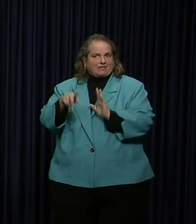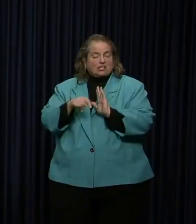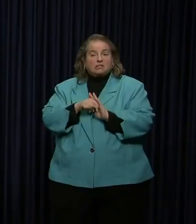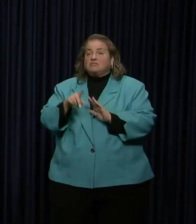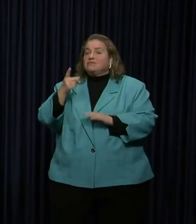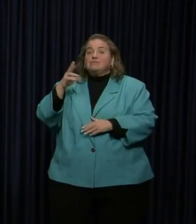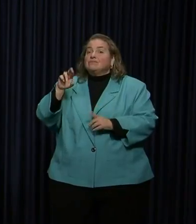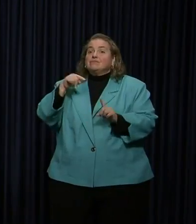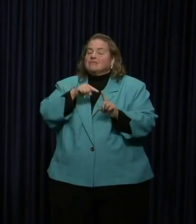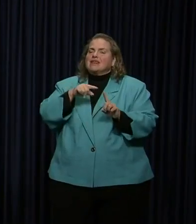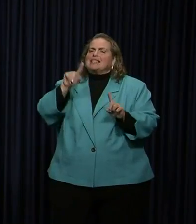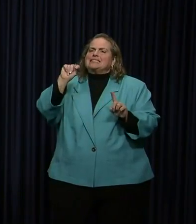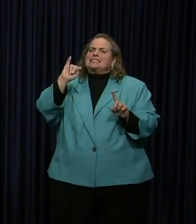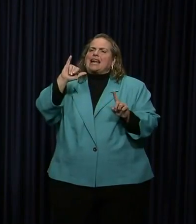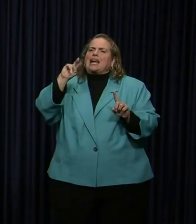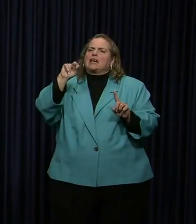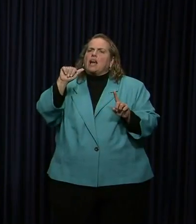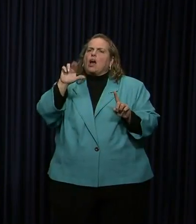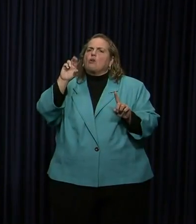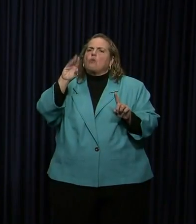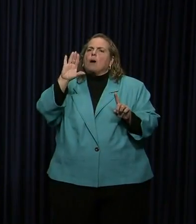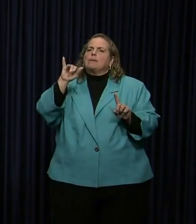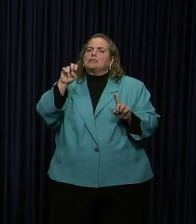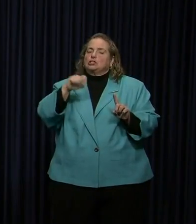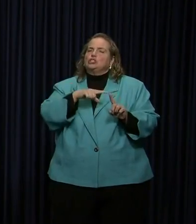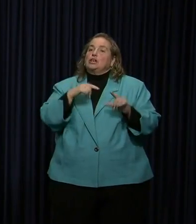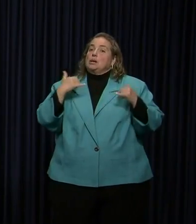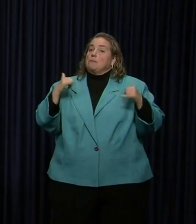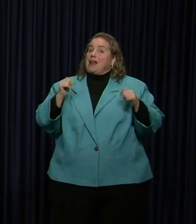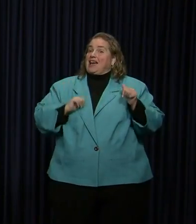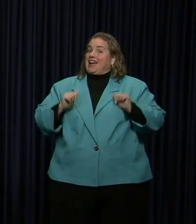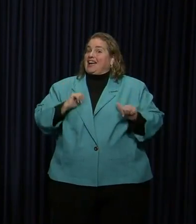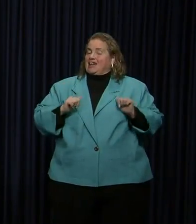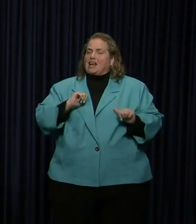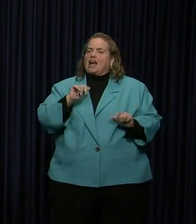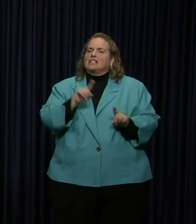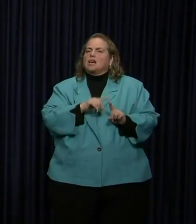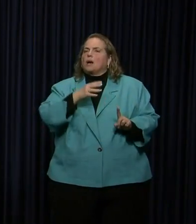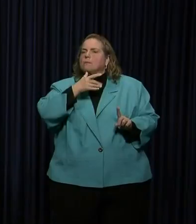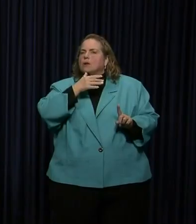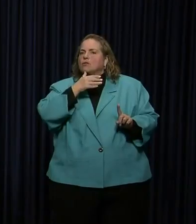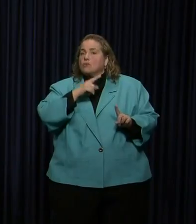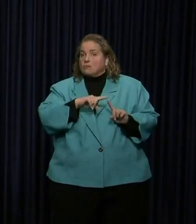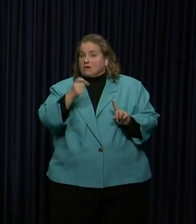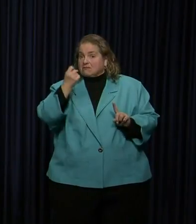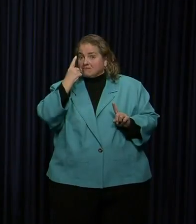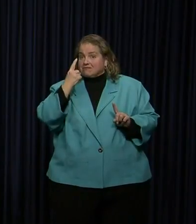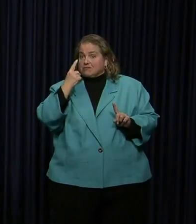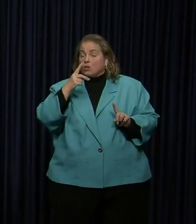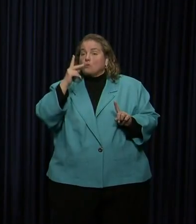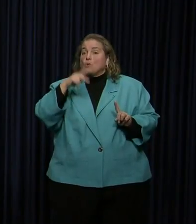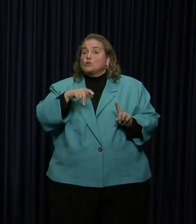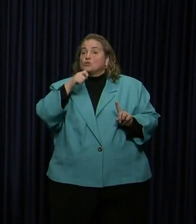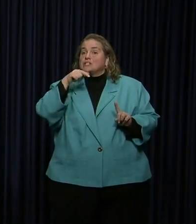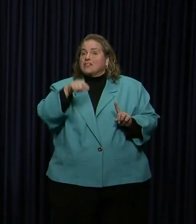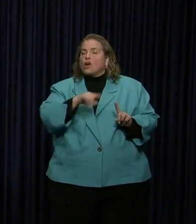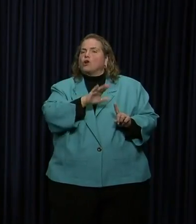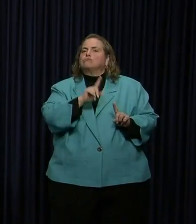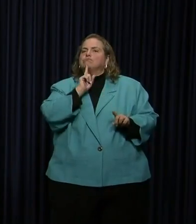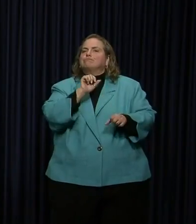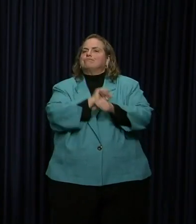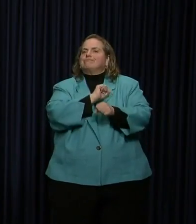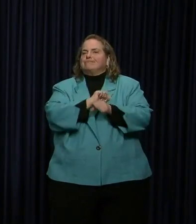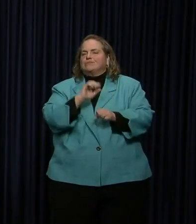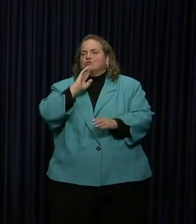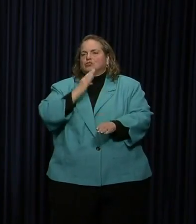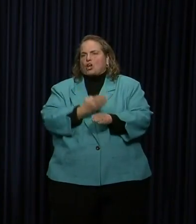it is Dr. Tina Robbins, and she plays the mother. But here's the thing when you watch it. It's her actual daughter, Sailor